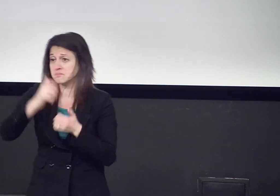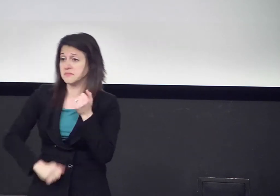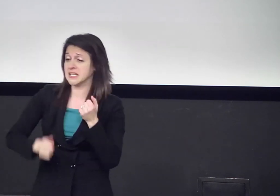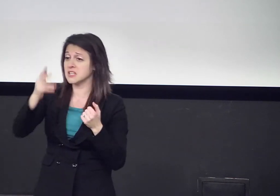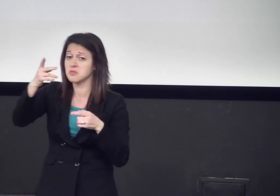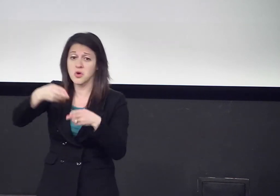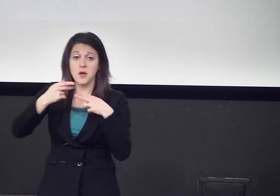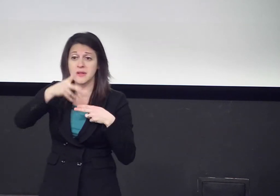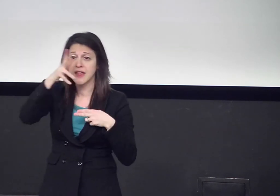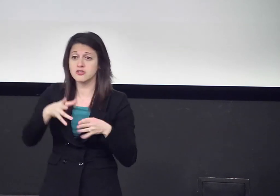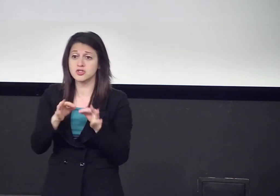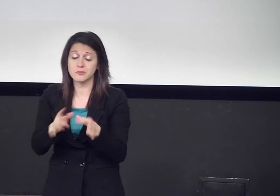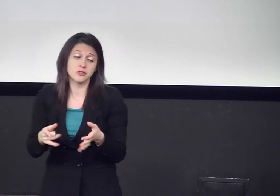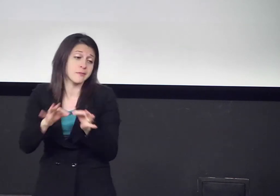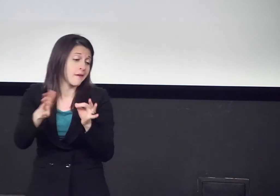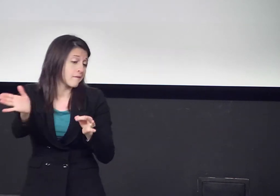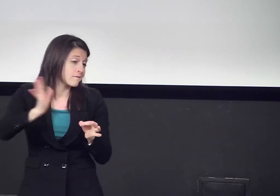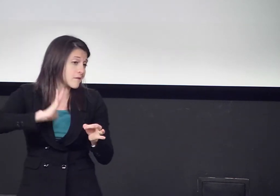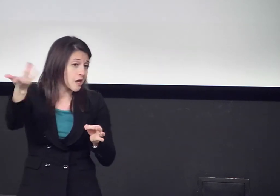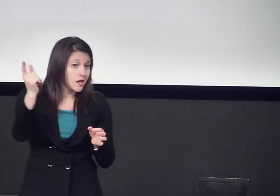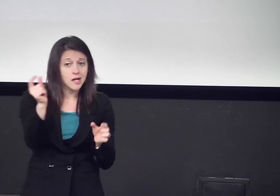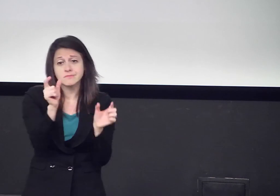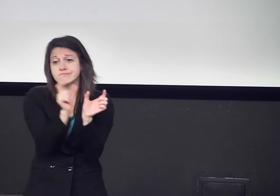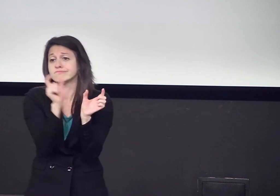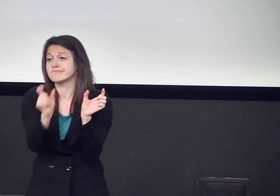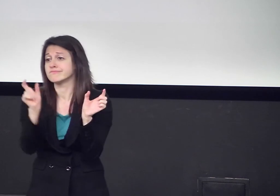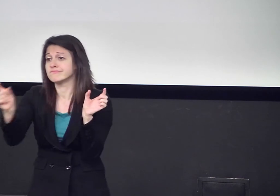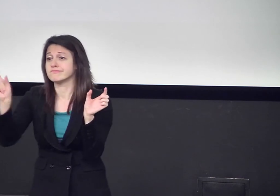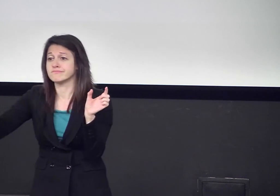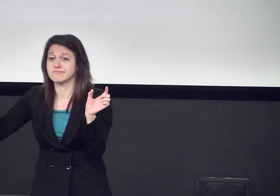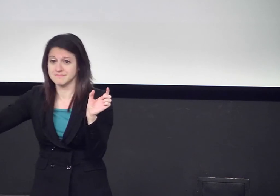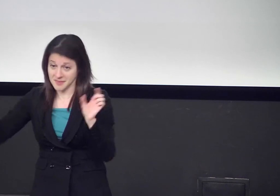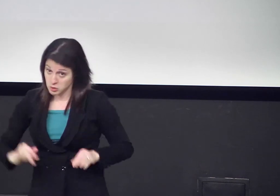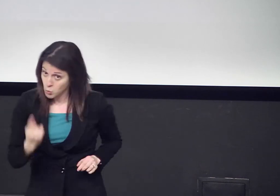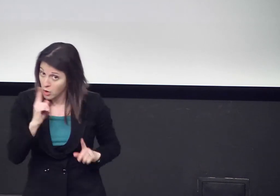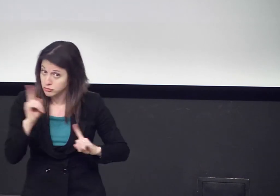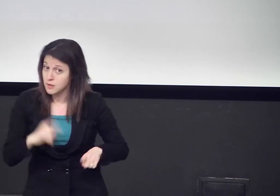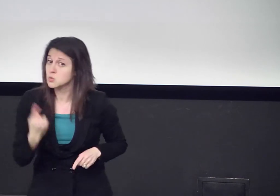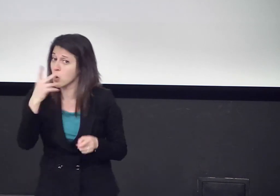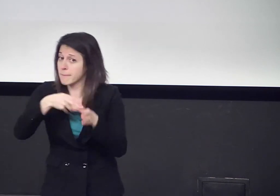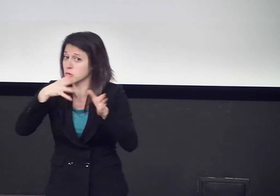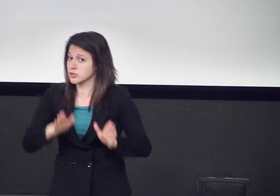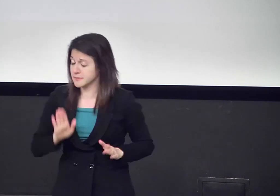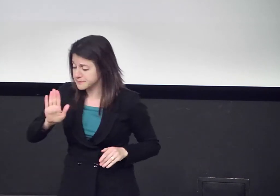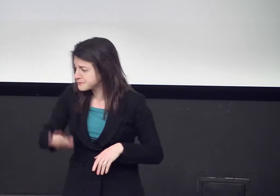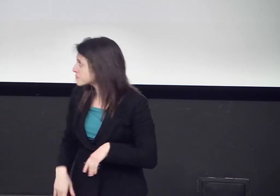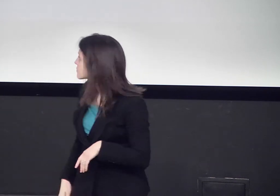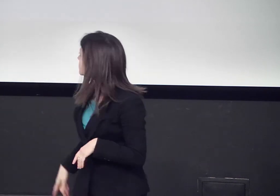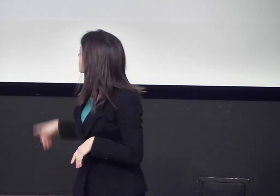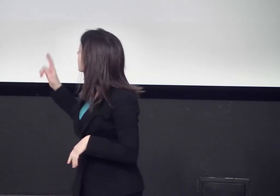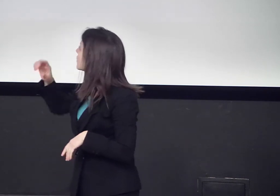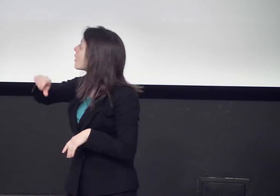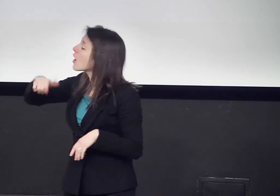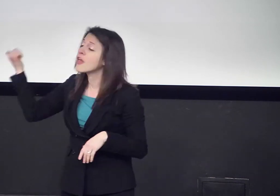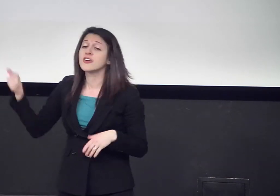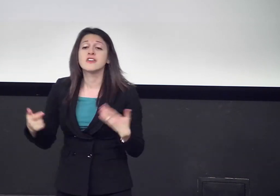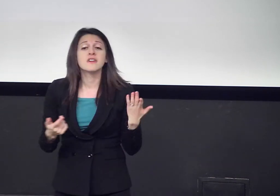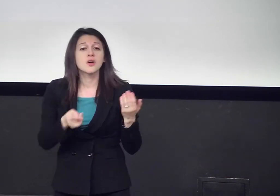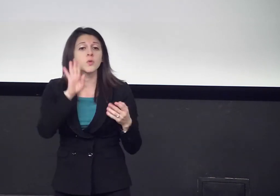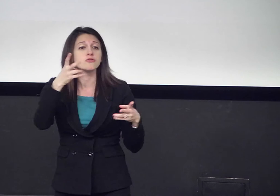it interpretation into English. And that was one of the ways that they decided to deal with an angry caller. And that was the response from one particular